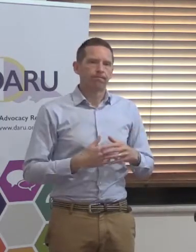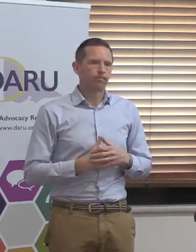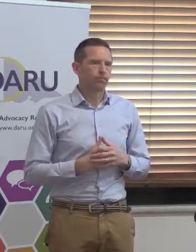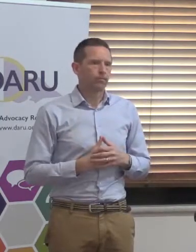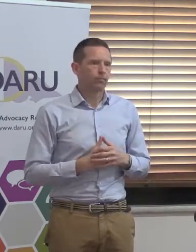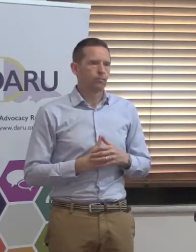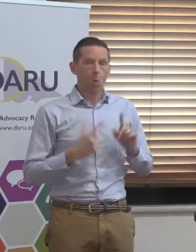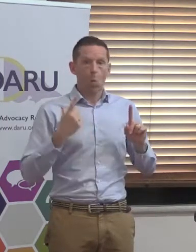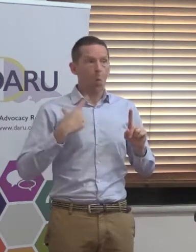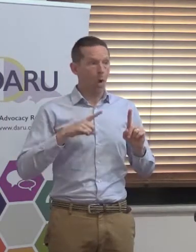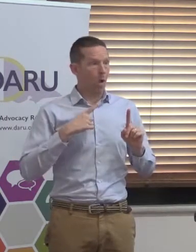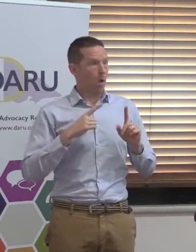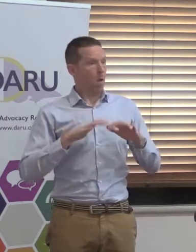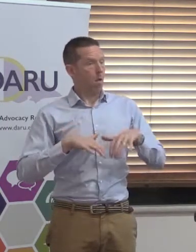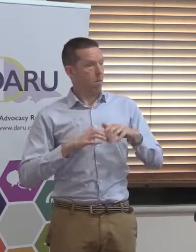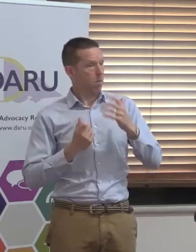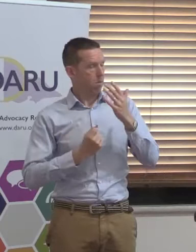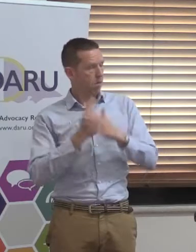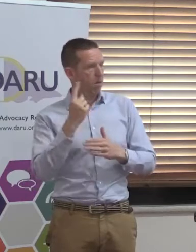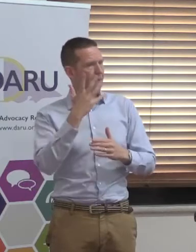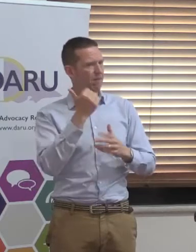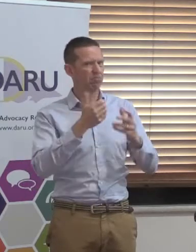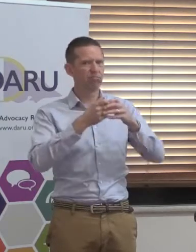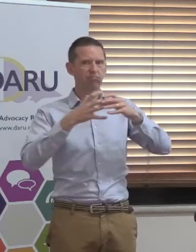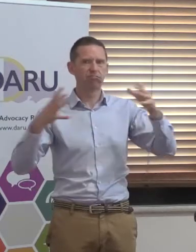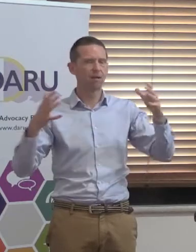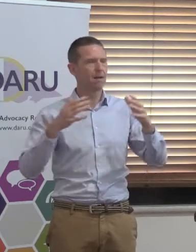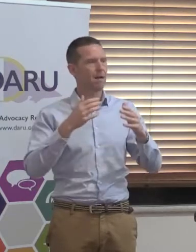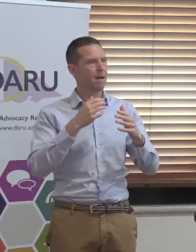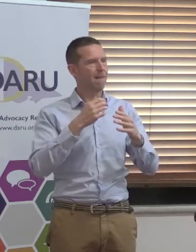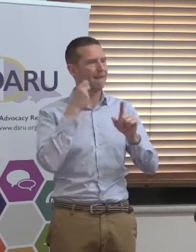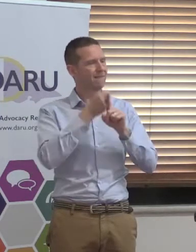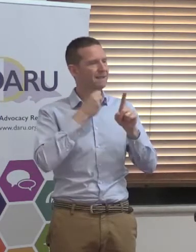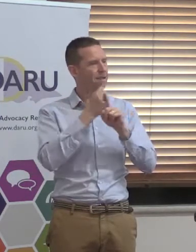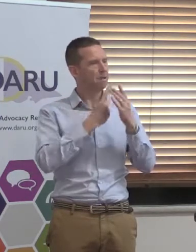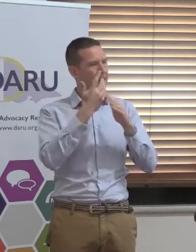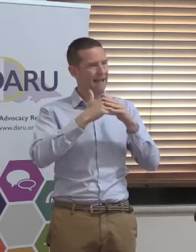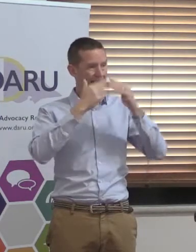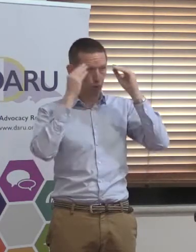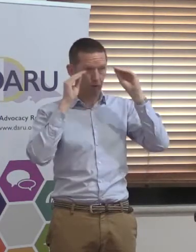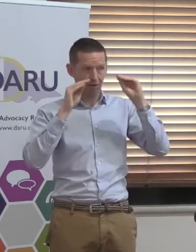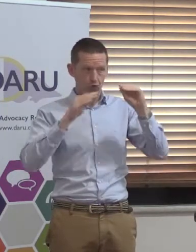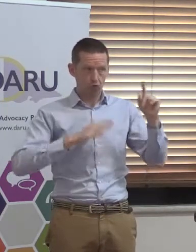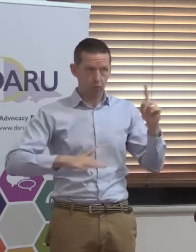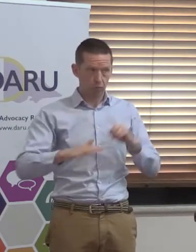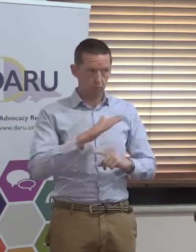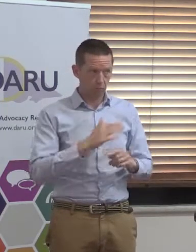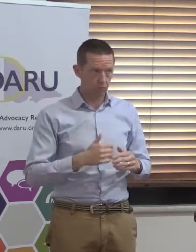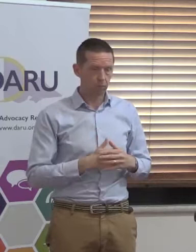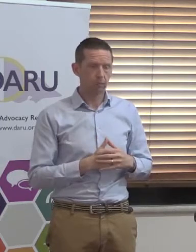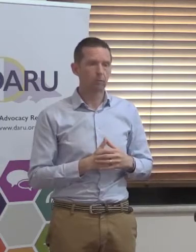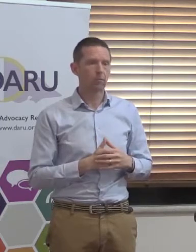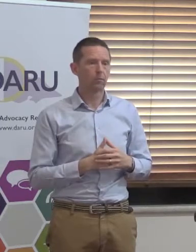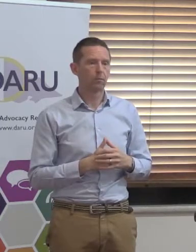the impetus for it was an increasing number of advocacy cases in the education space.